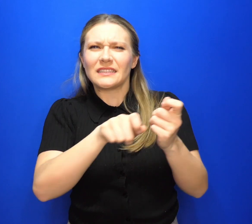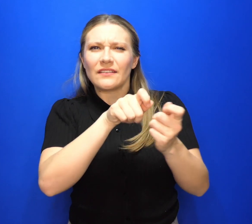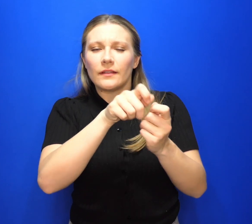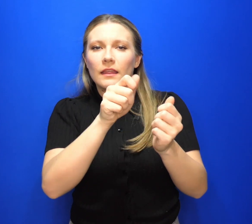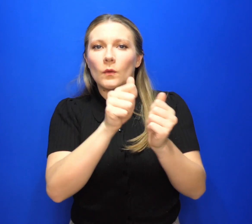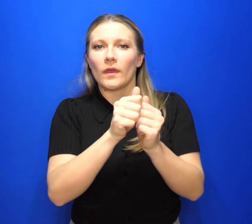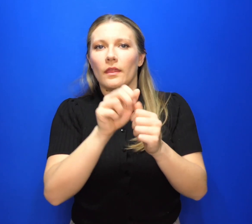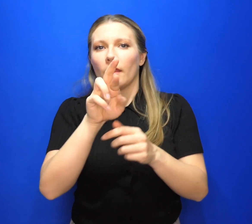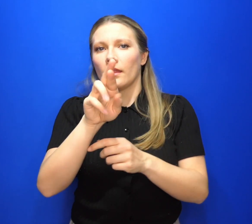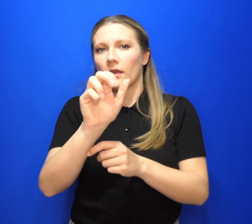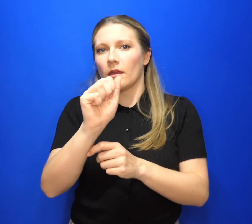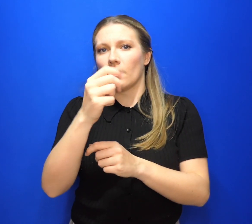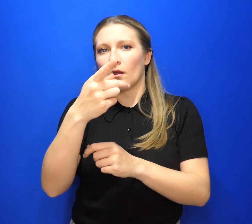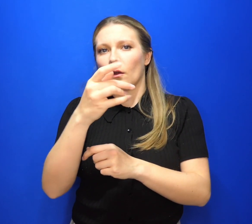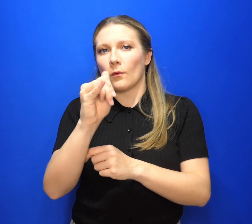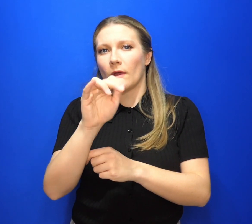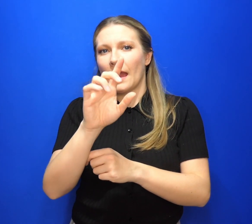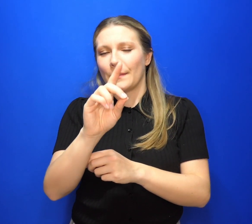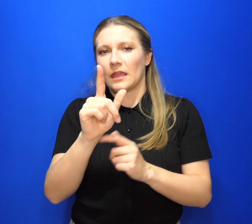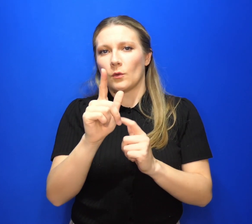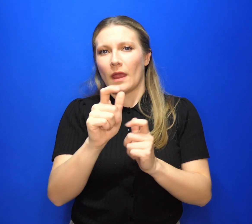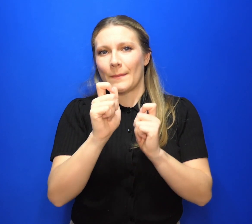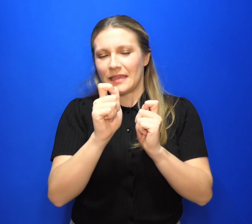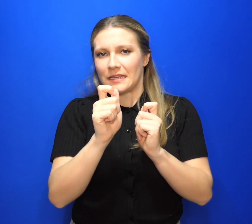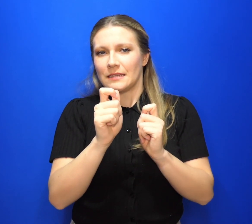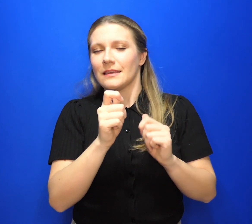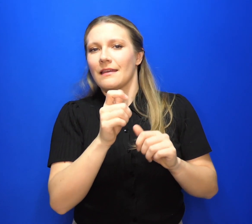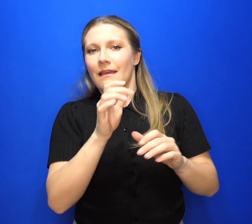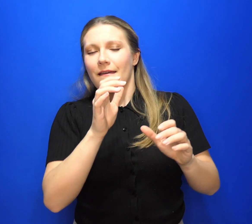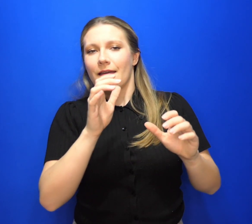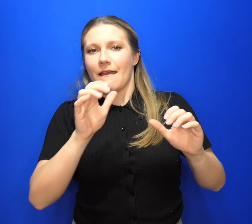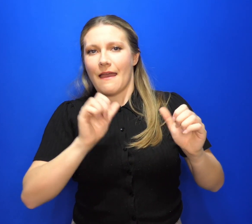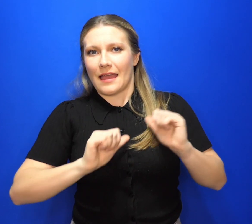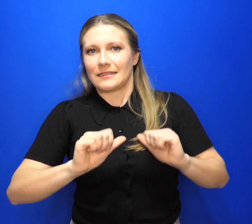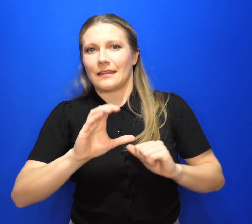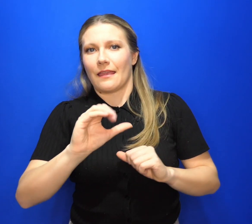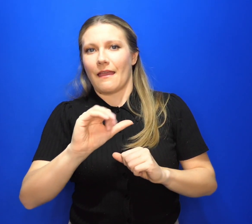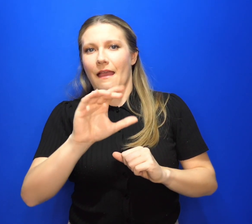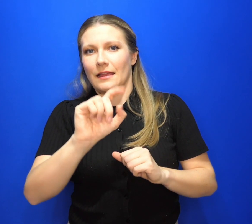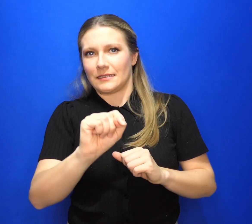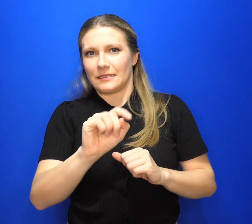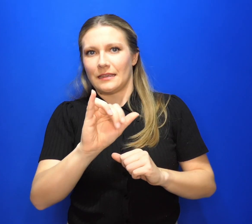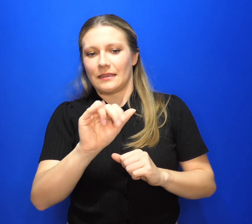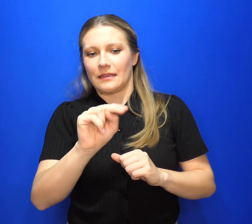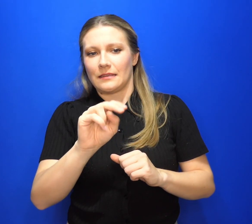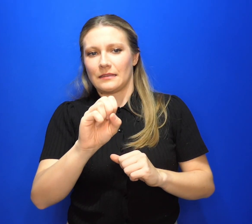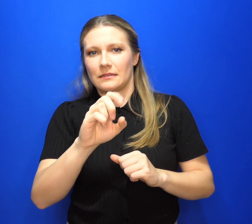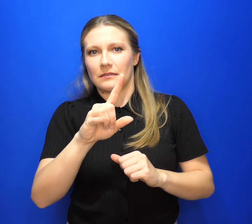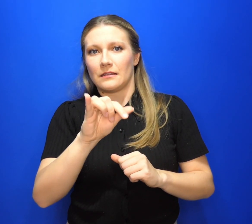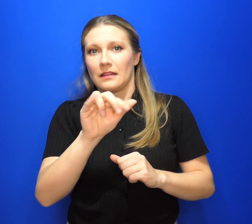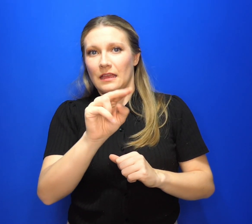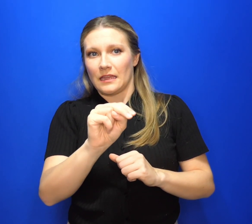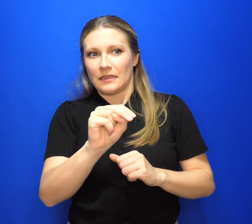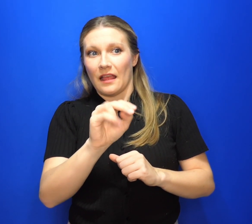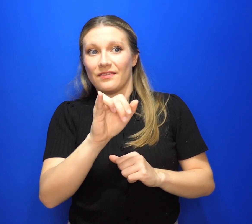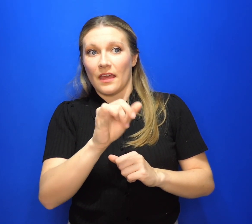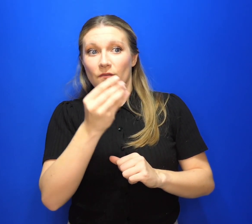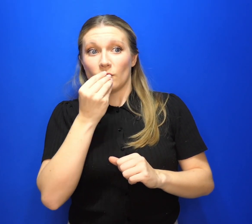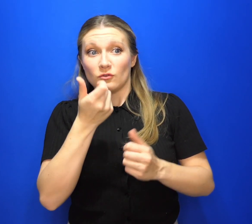specifically, especially our rapid acting insulins, to mimic sort of digestion for the food that it was formulated to cover, which is